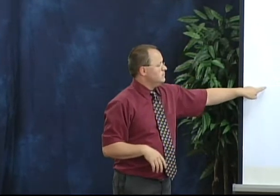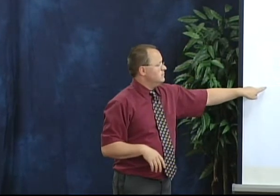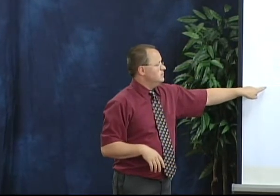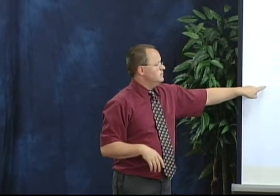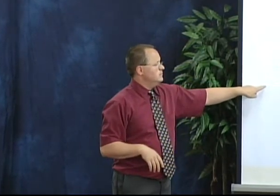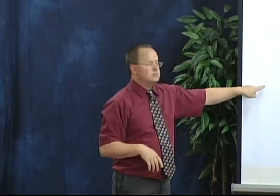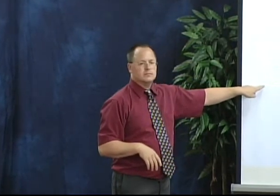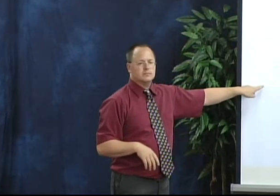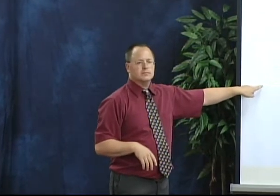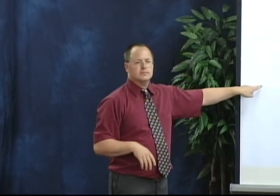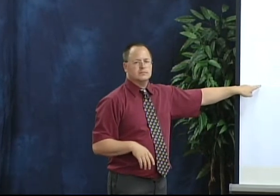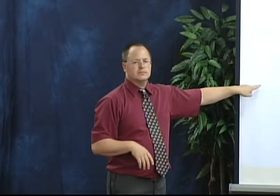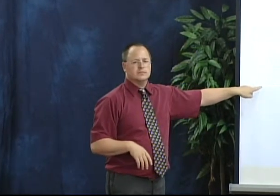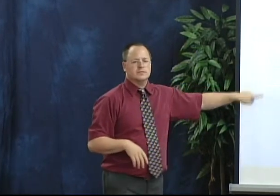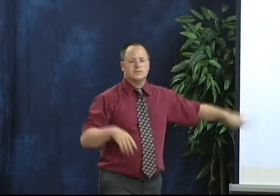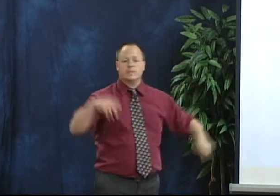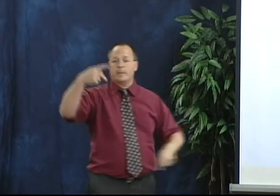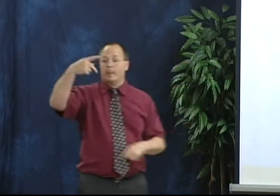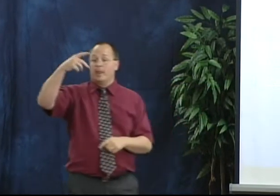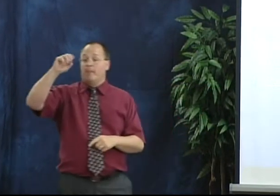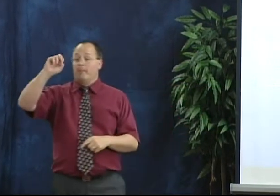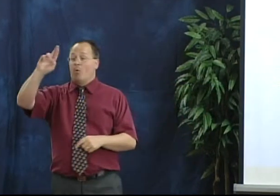and modernize the English for you.